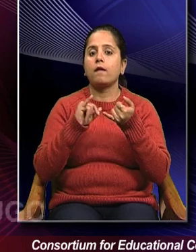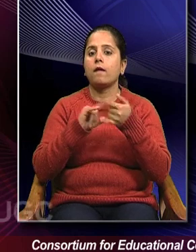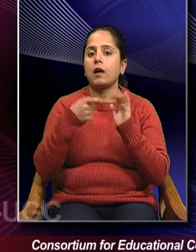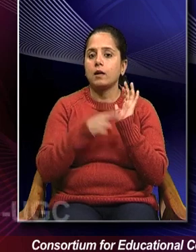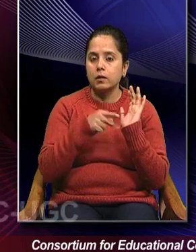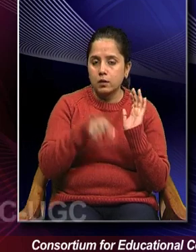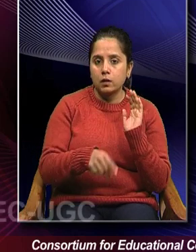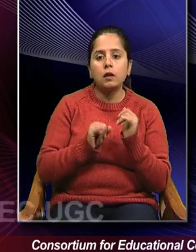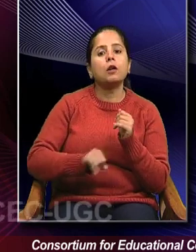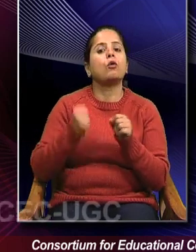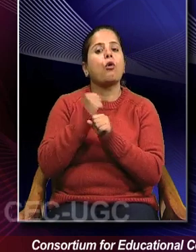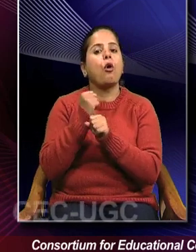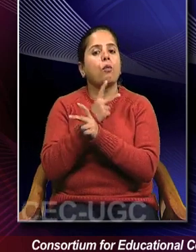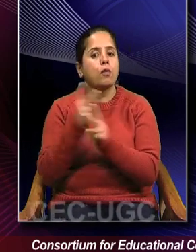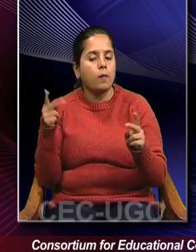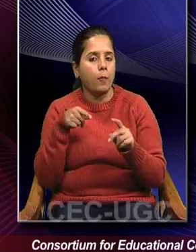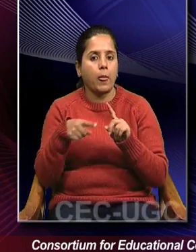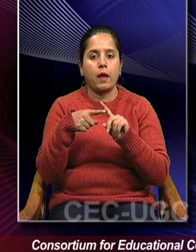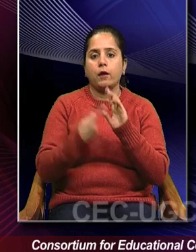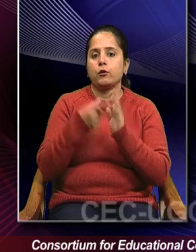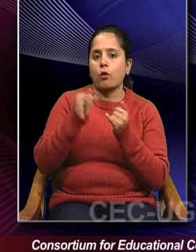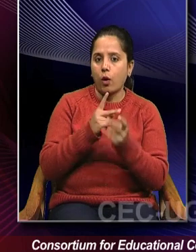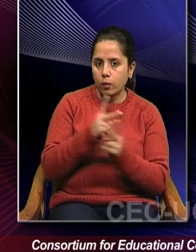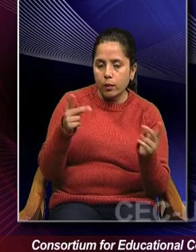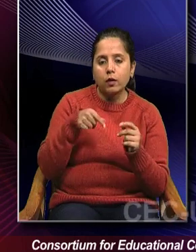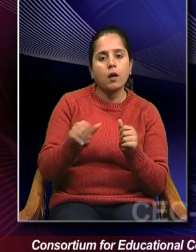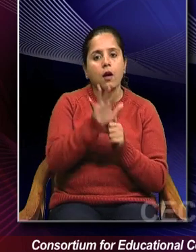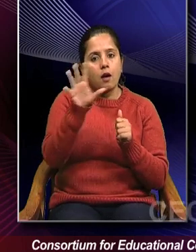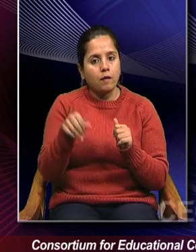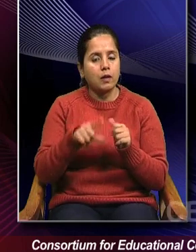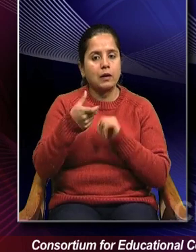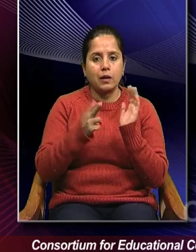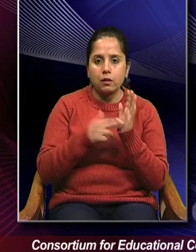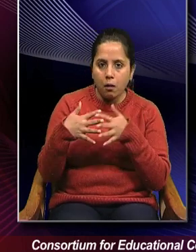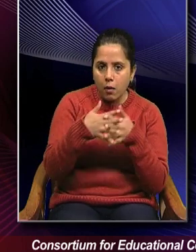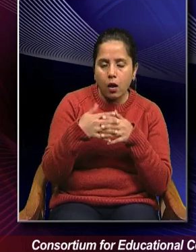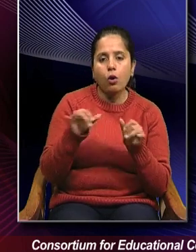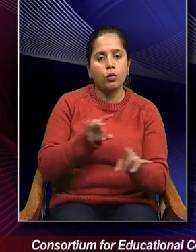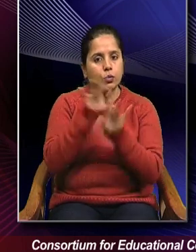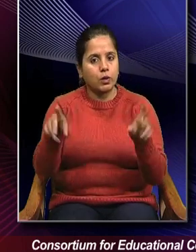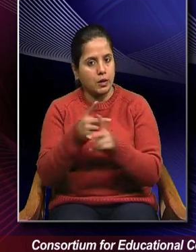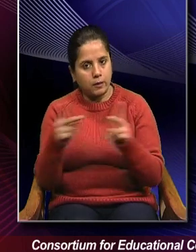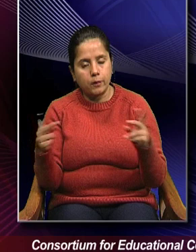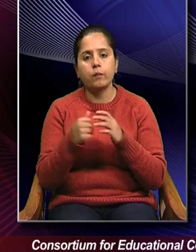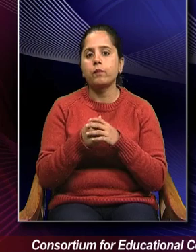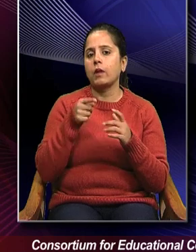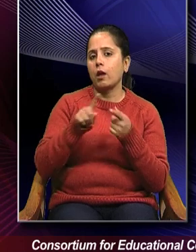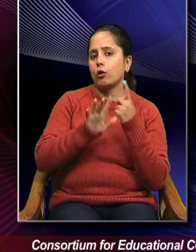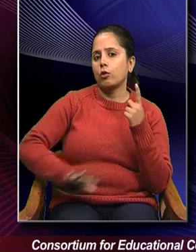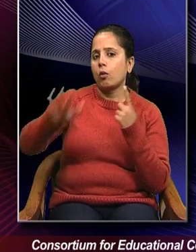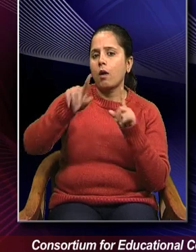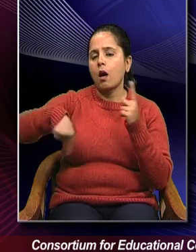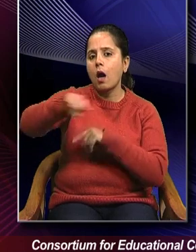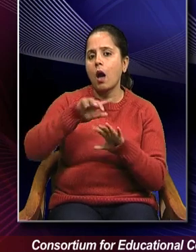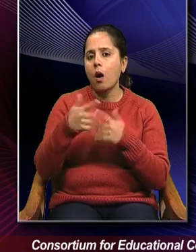them, they developed their colonies in tropics, in India, Africa, Latin America and Australia, and how Europeans